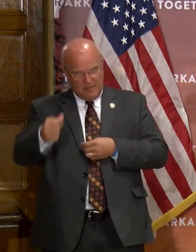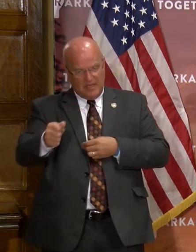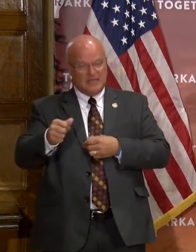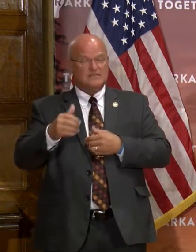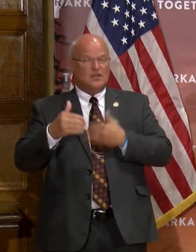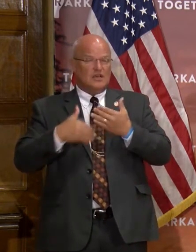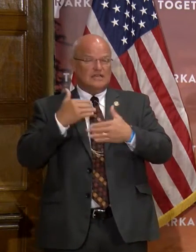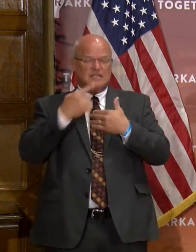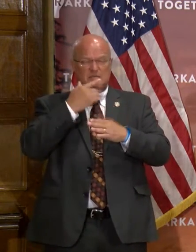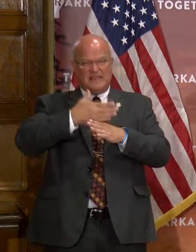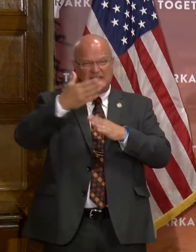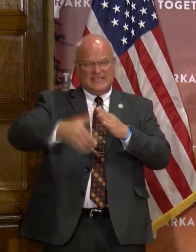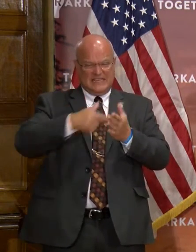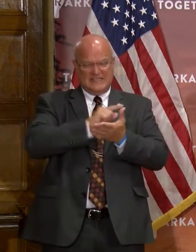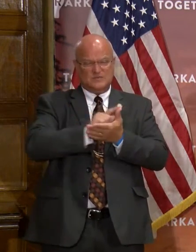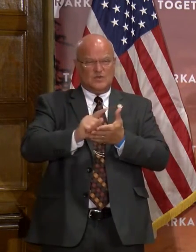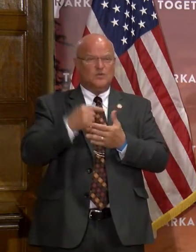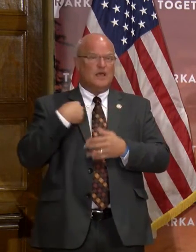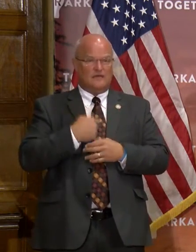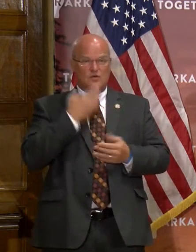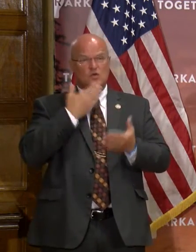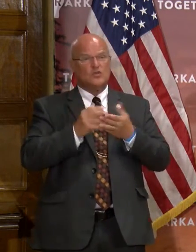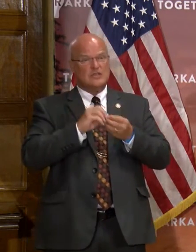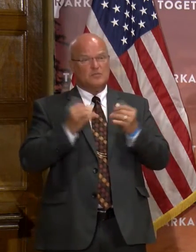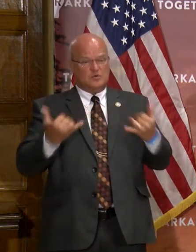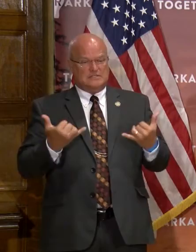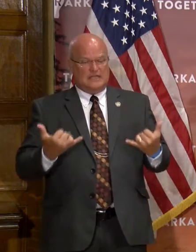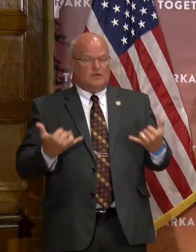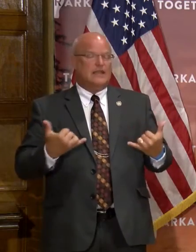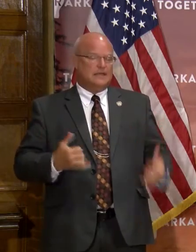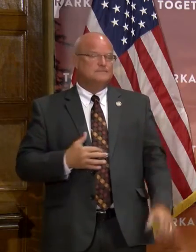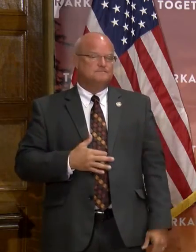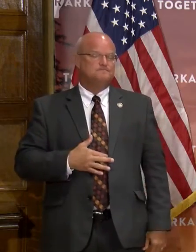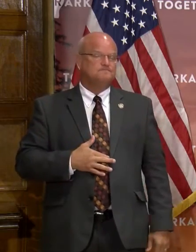So I'd say by the end of this week, we'd have a solid number of where we currently stand.